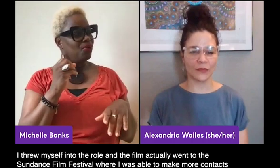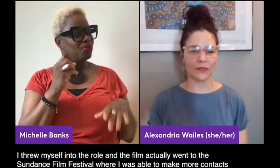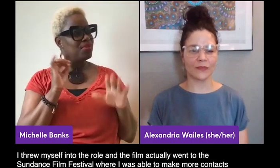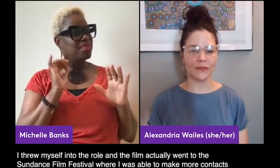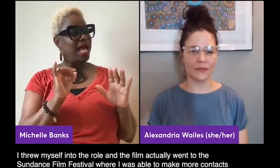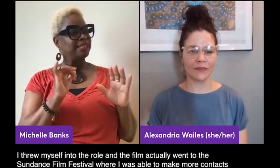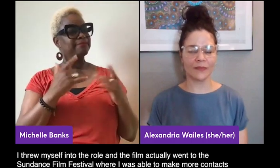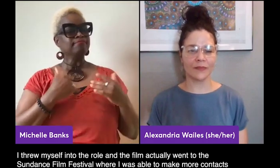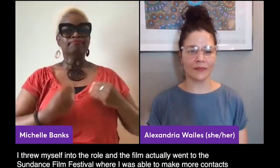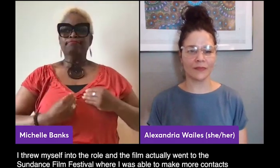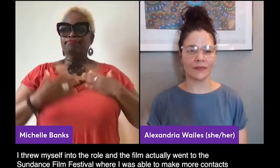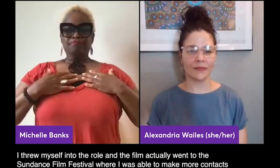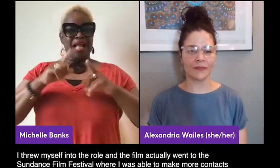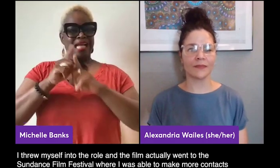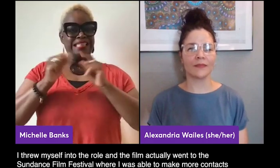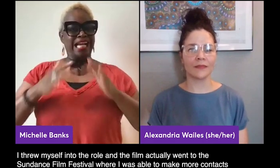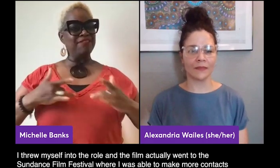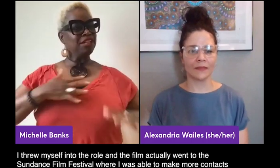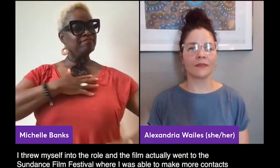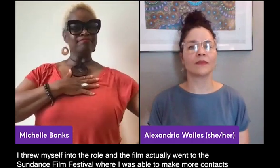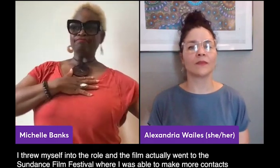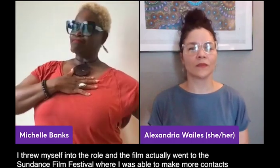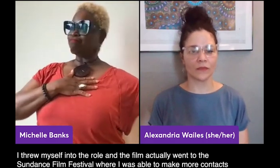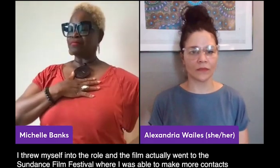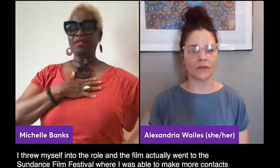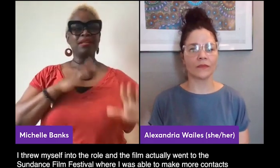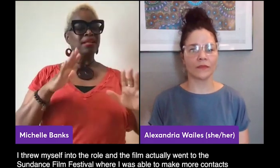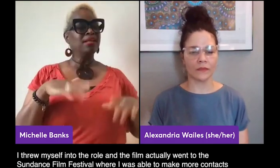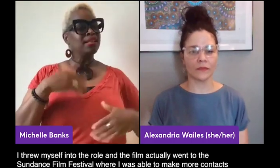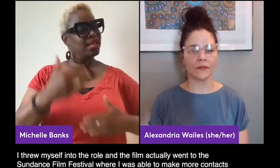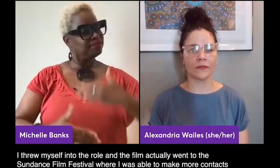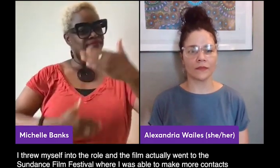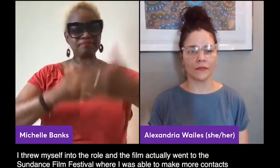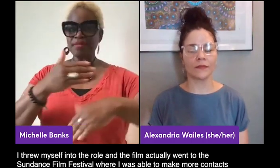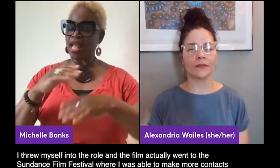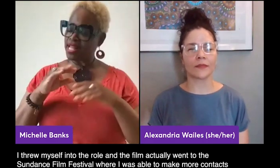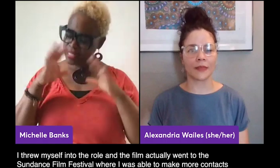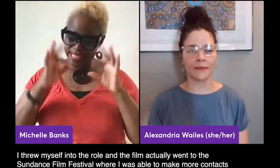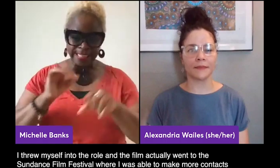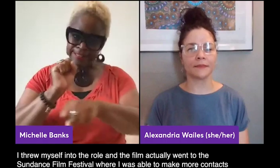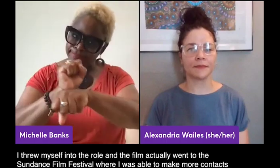So it was inspiring as an actor to feel appreciated.